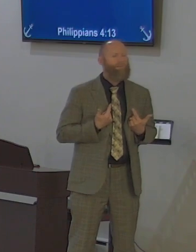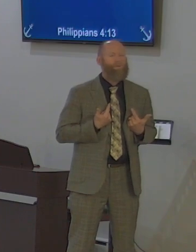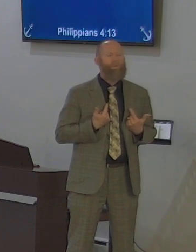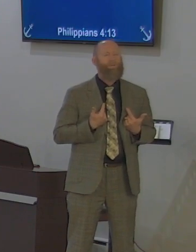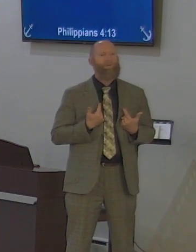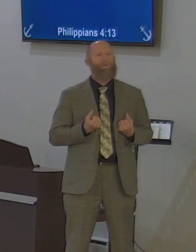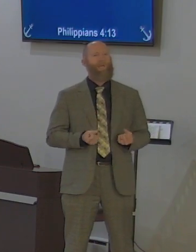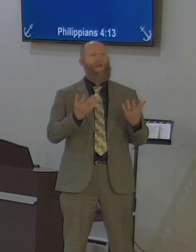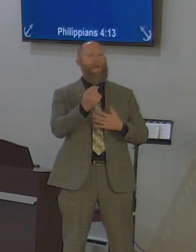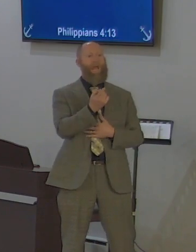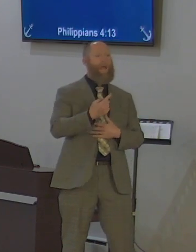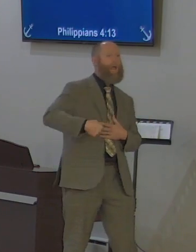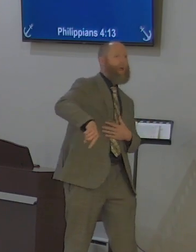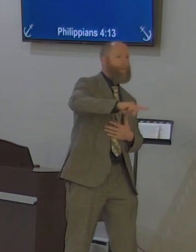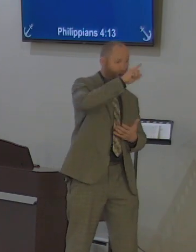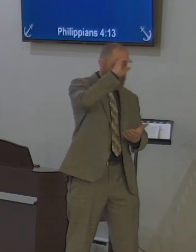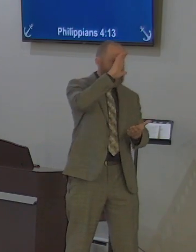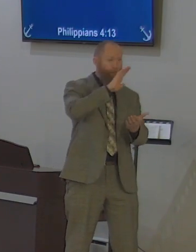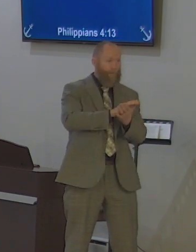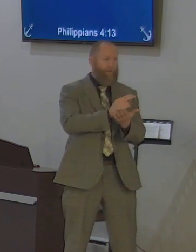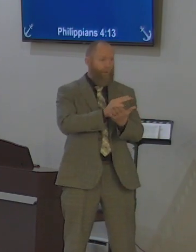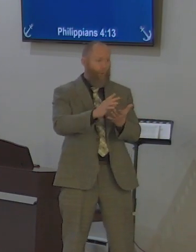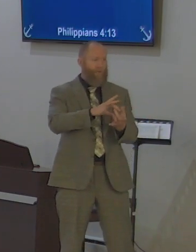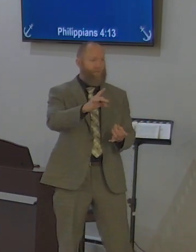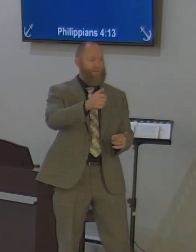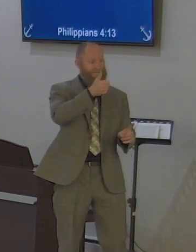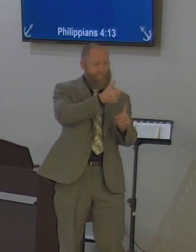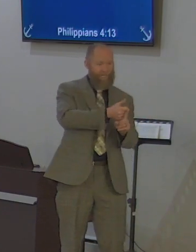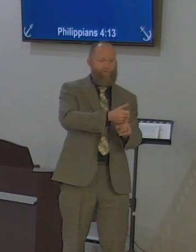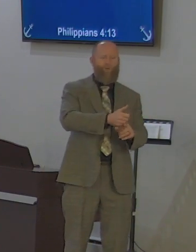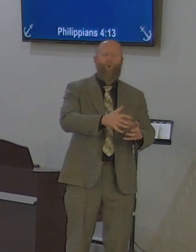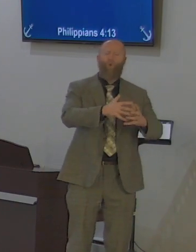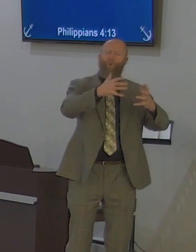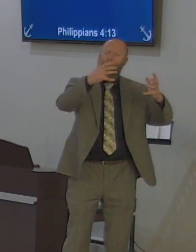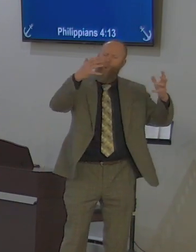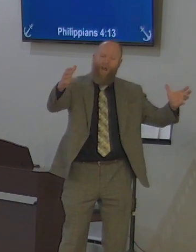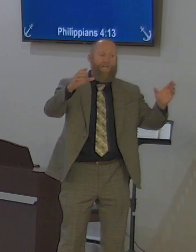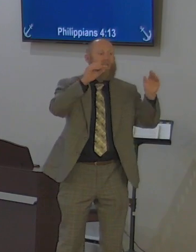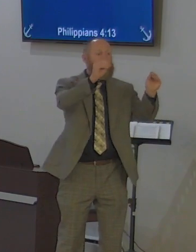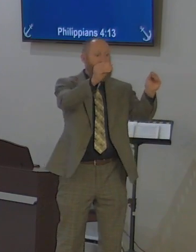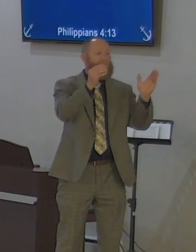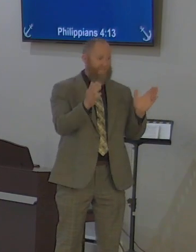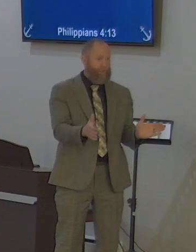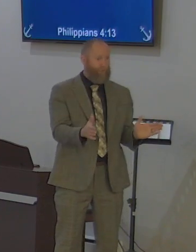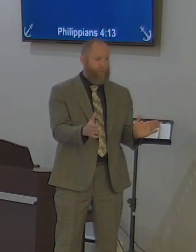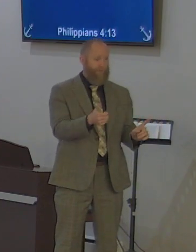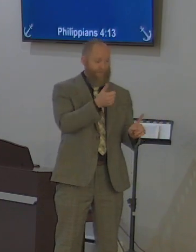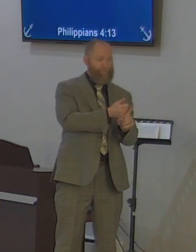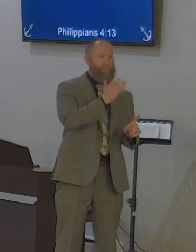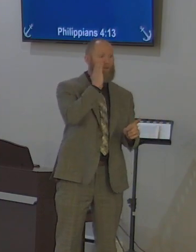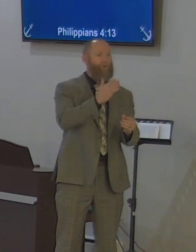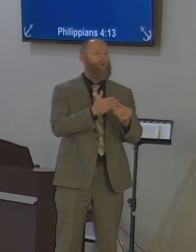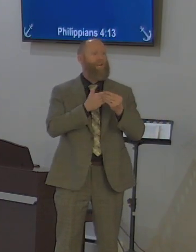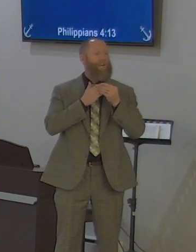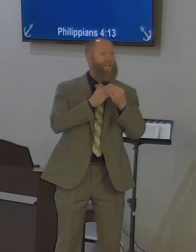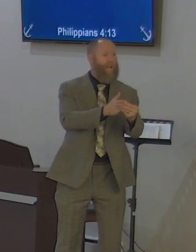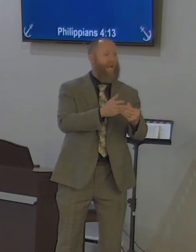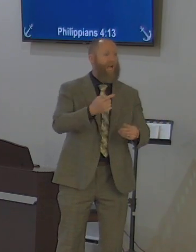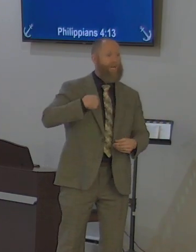Spirit of God is the greatest teacher of the Word of God? That he will guide us into all truth. Come on, say